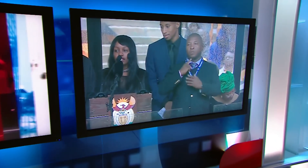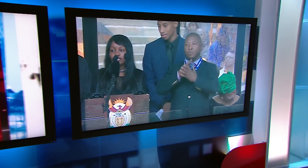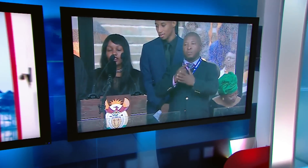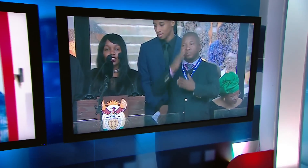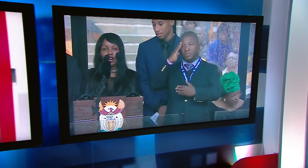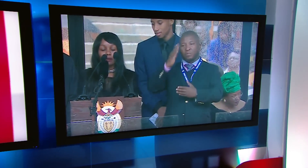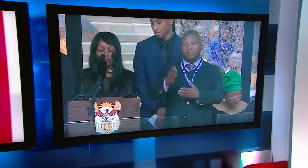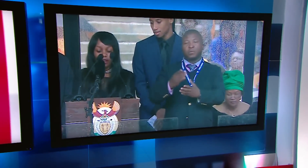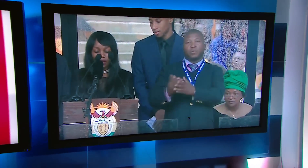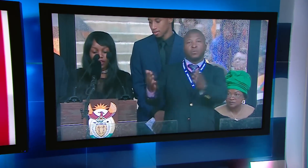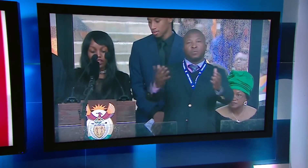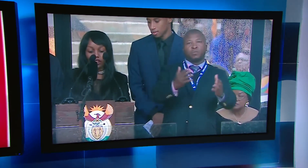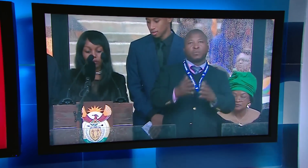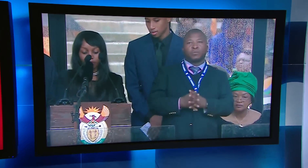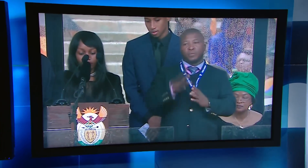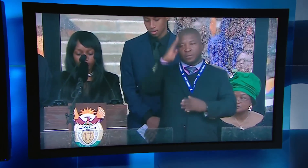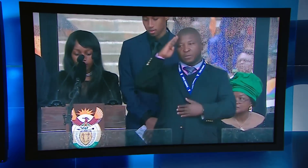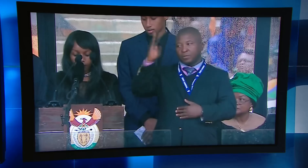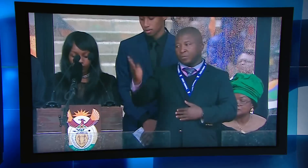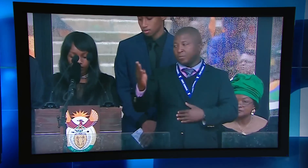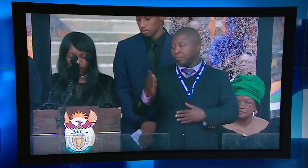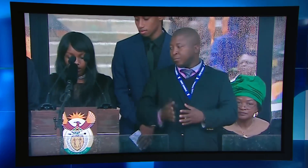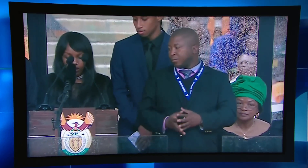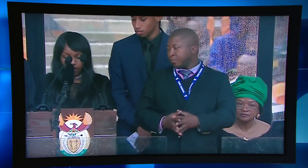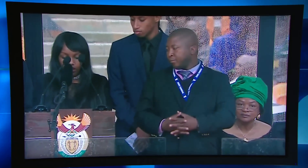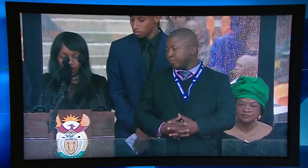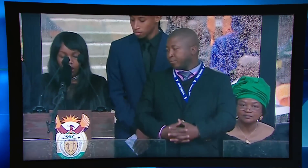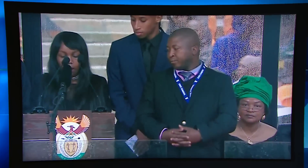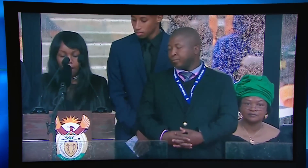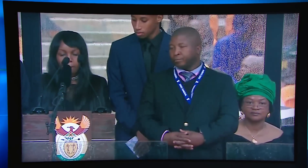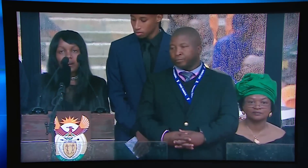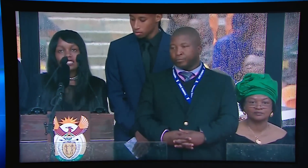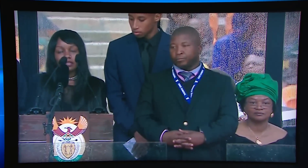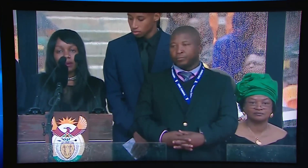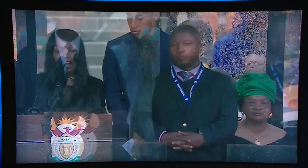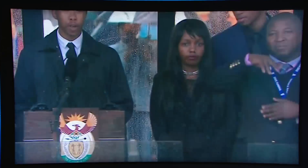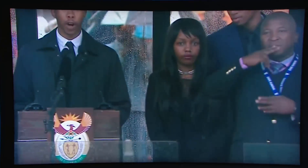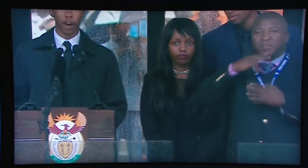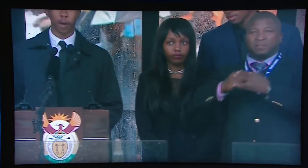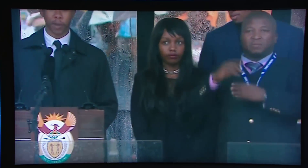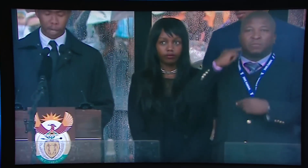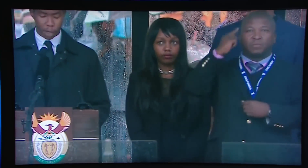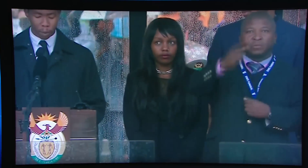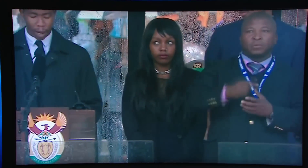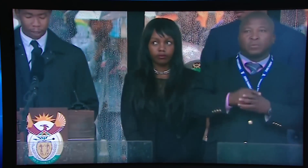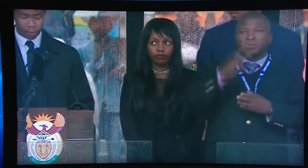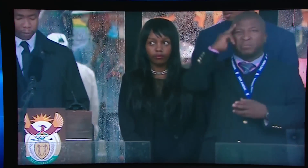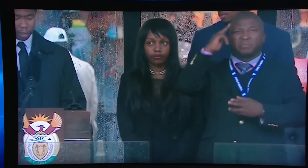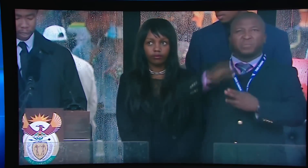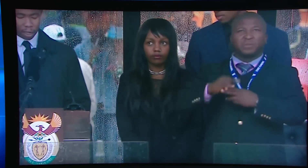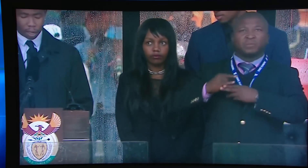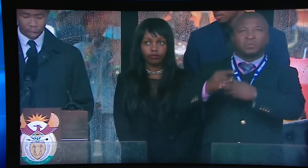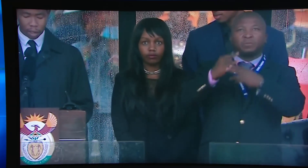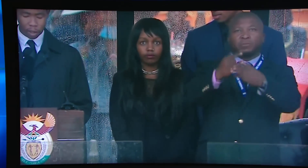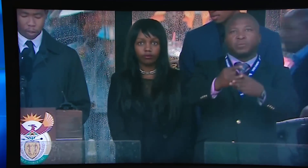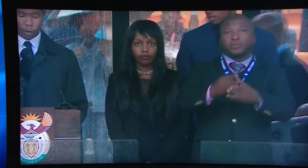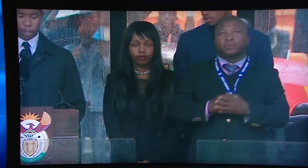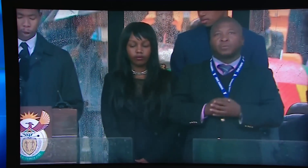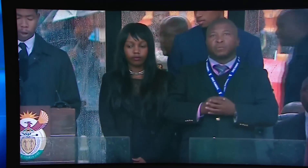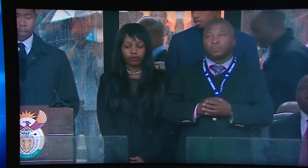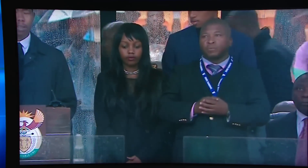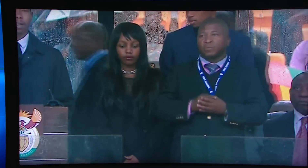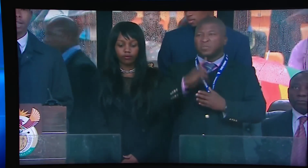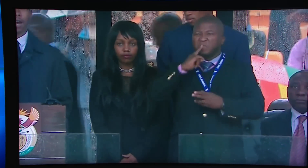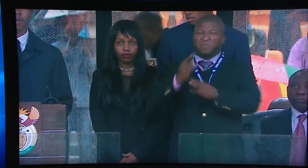heads of states that are here. Thank you. The man who was gesturing there was prominently positioned at yesterday's Mandela Memorial.